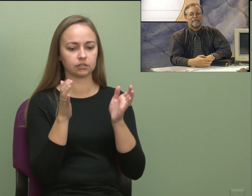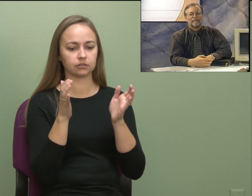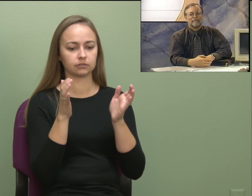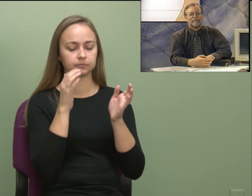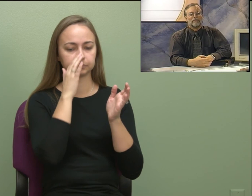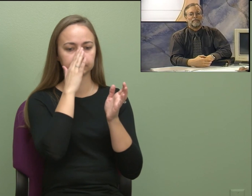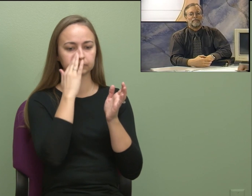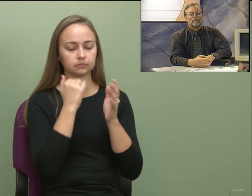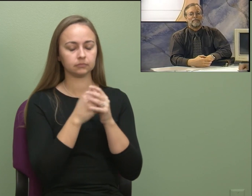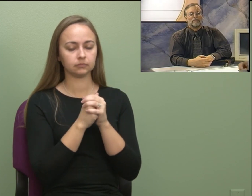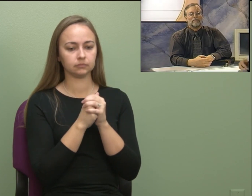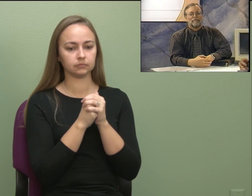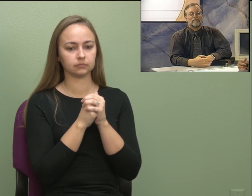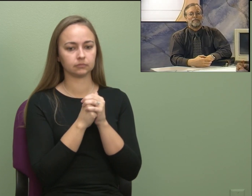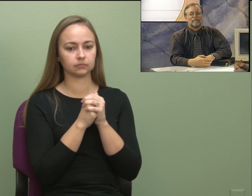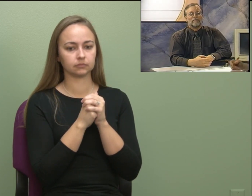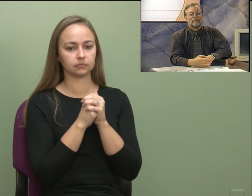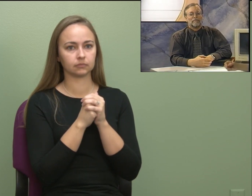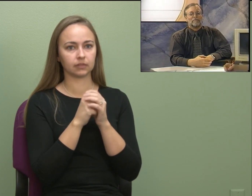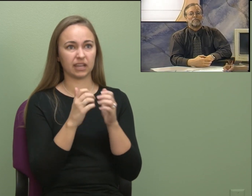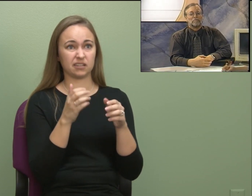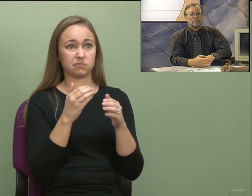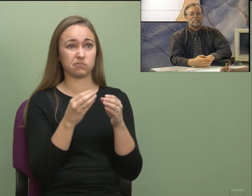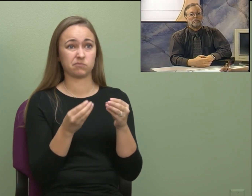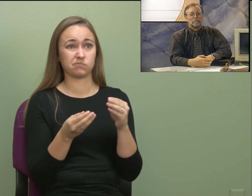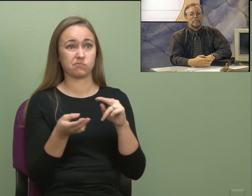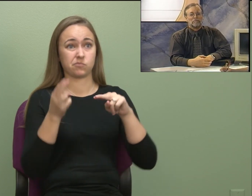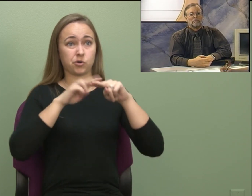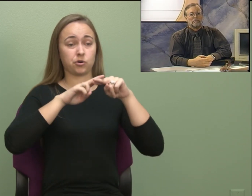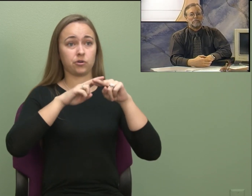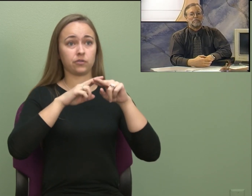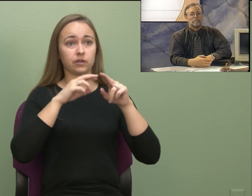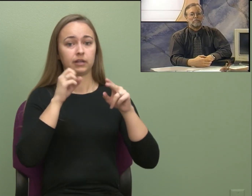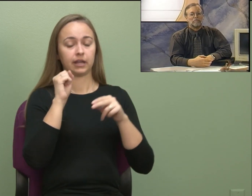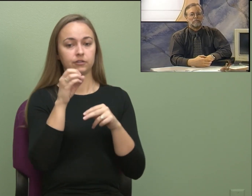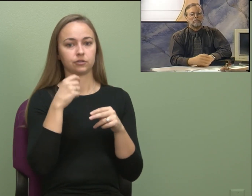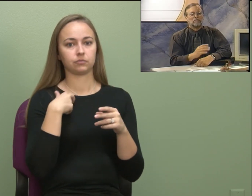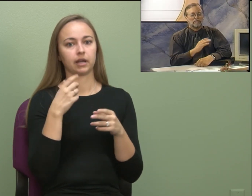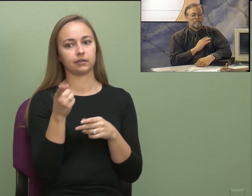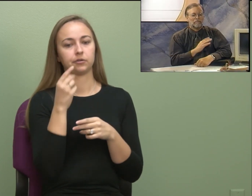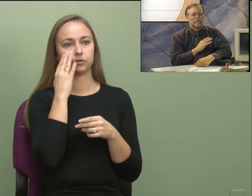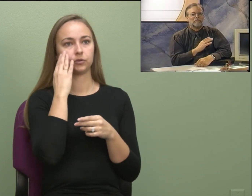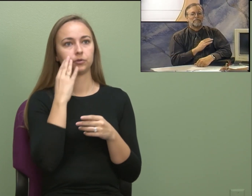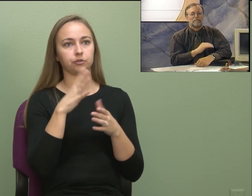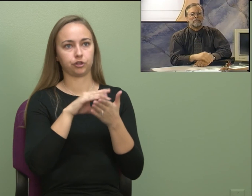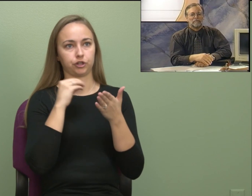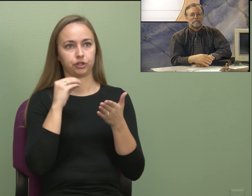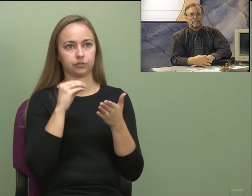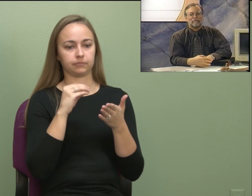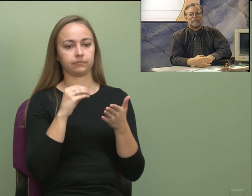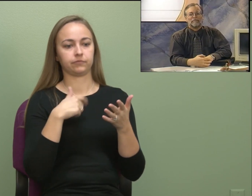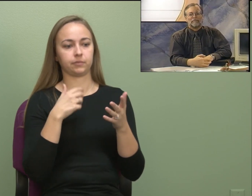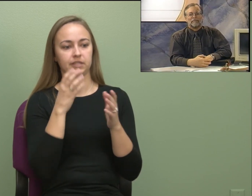time now that you've learned from that one experience. Is there anything you want to add about goals you have